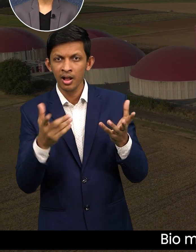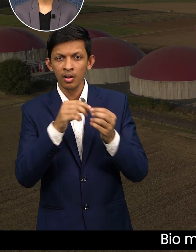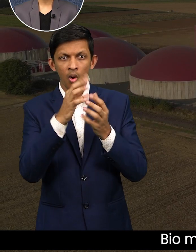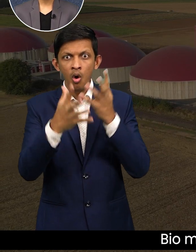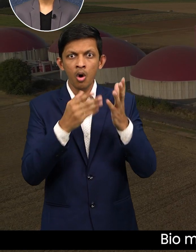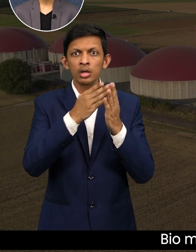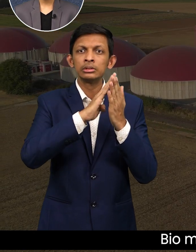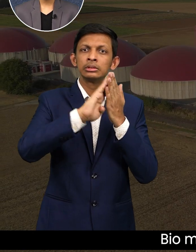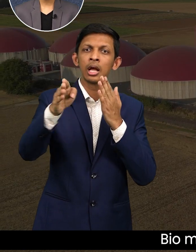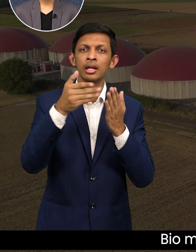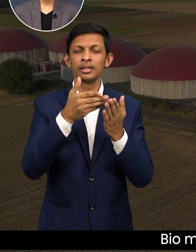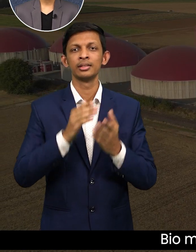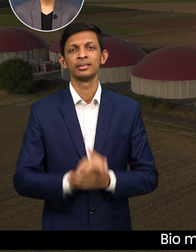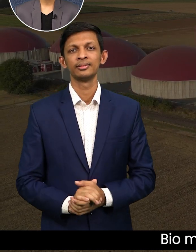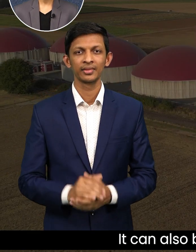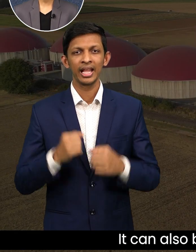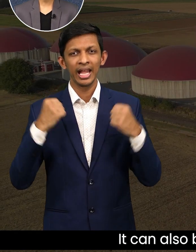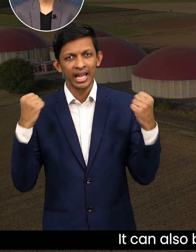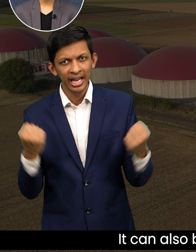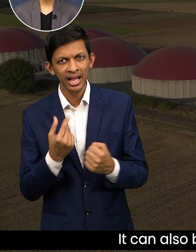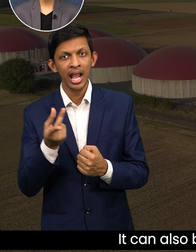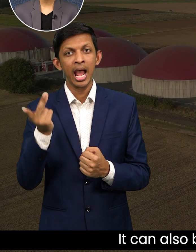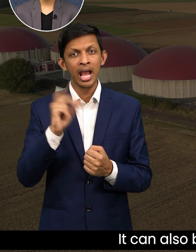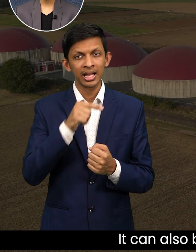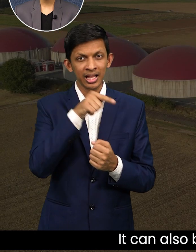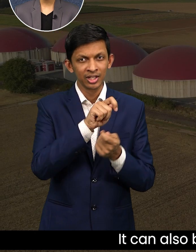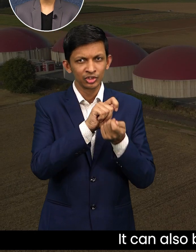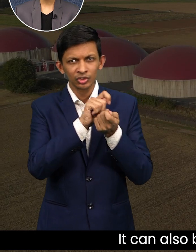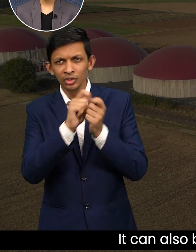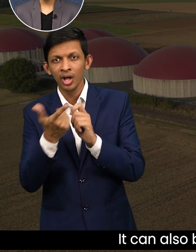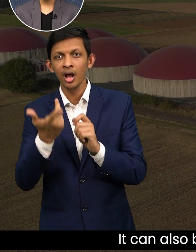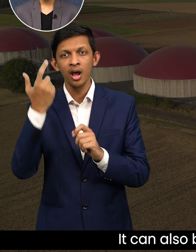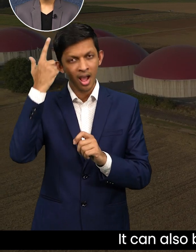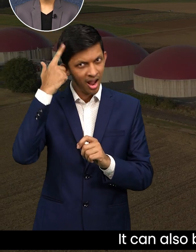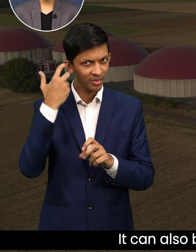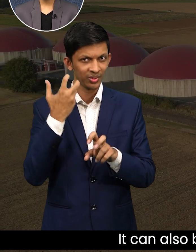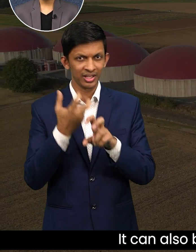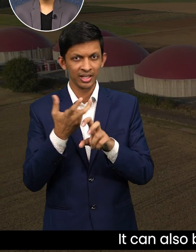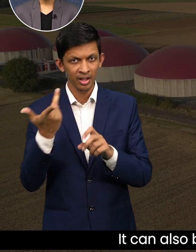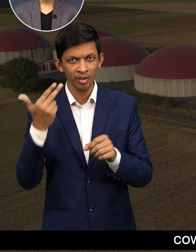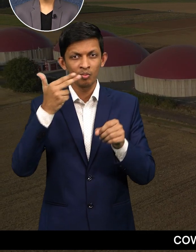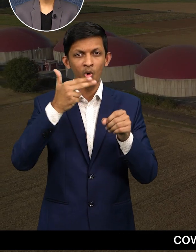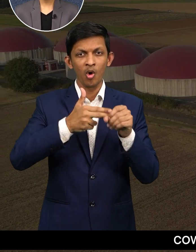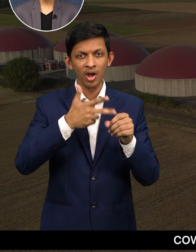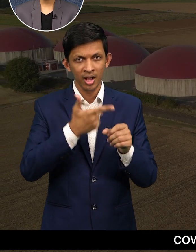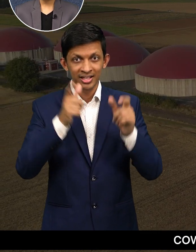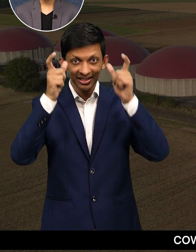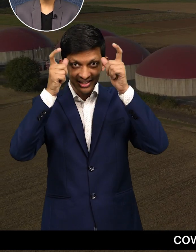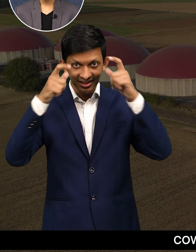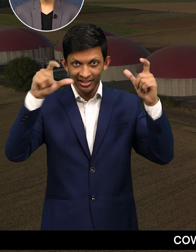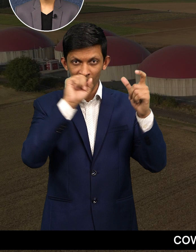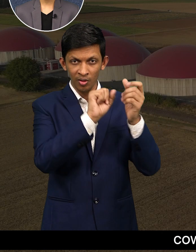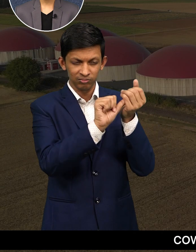Biomass can be burned directly. It can also be converted into coal, petroleum, cow dung